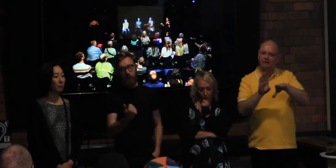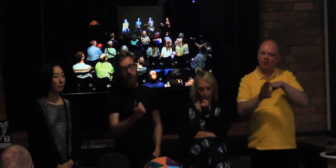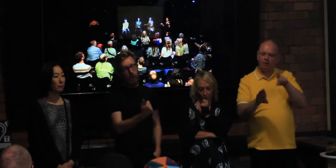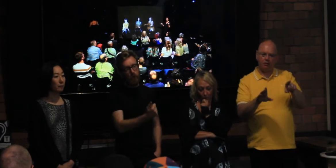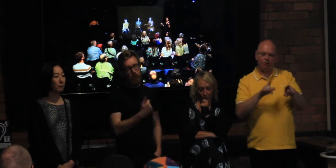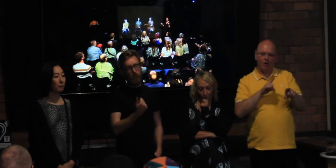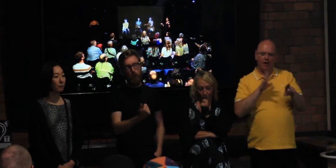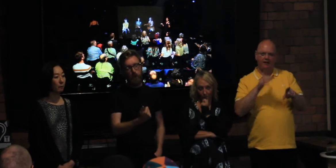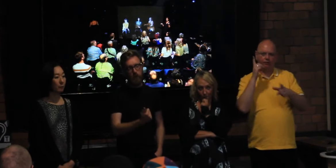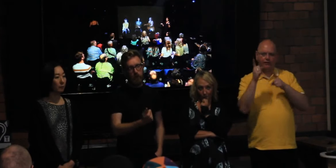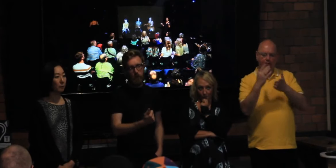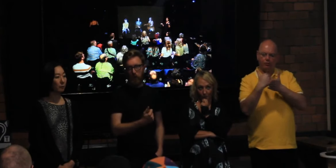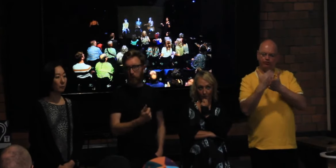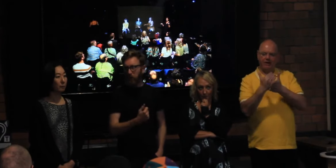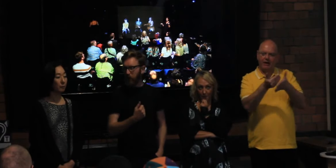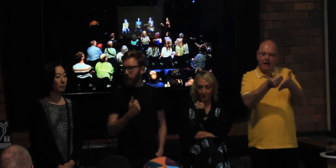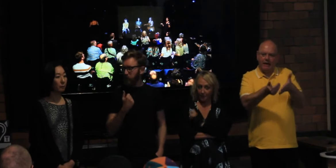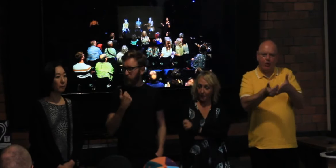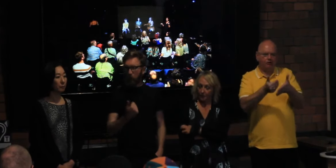languages. How do we talk about